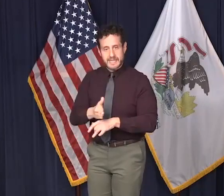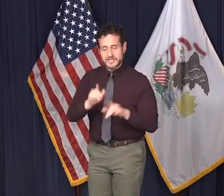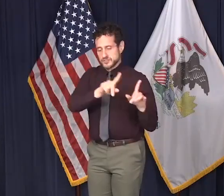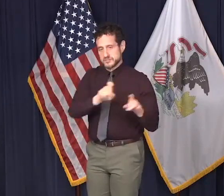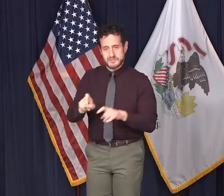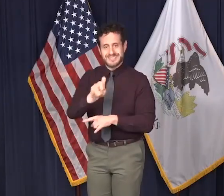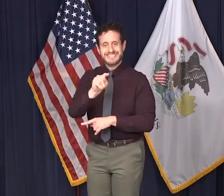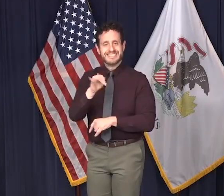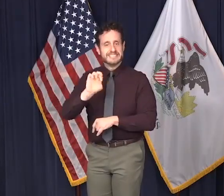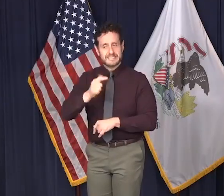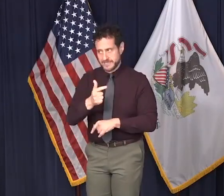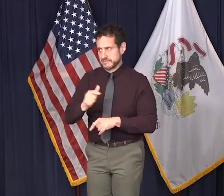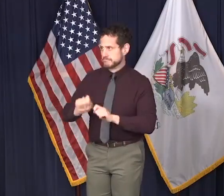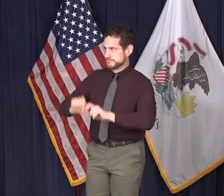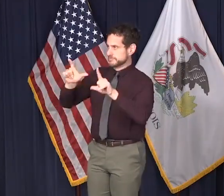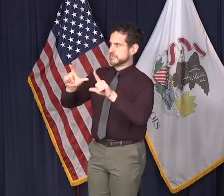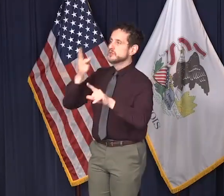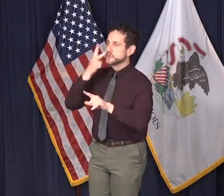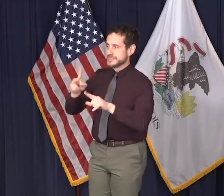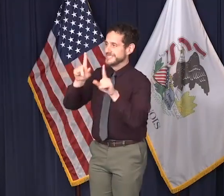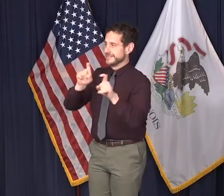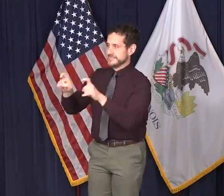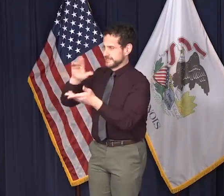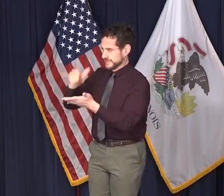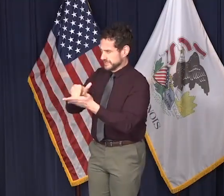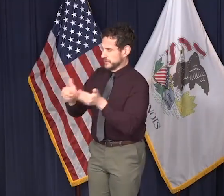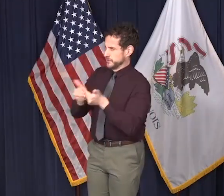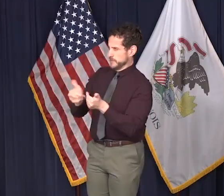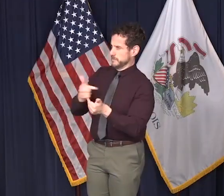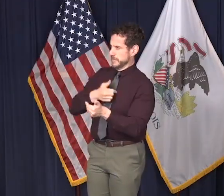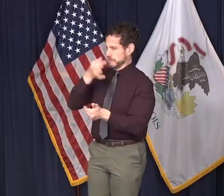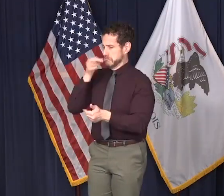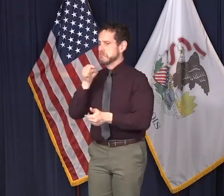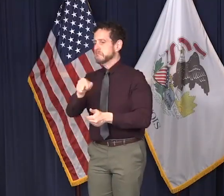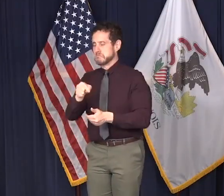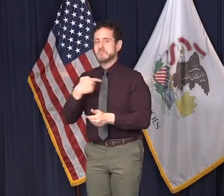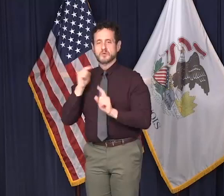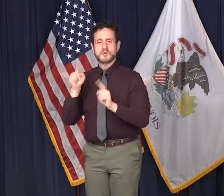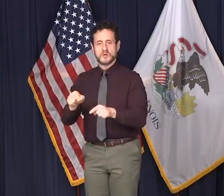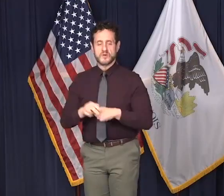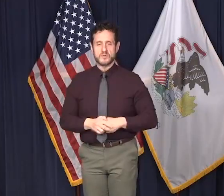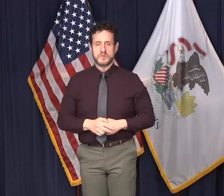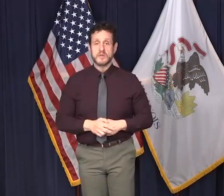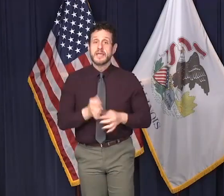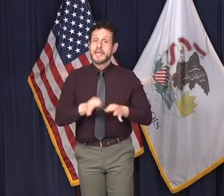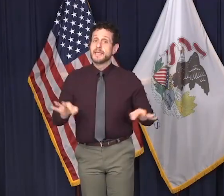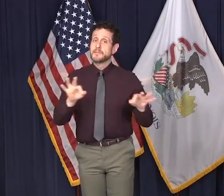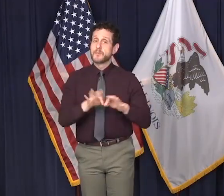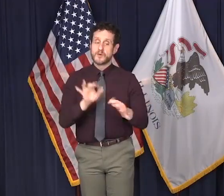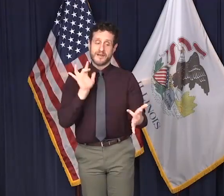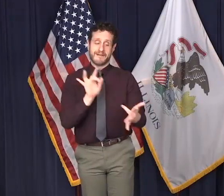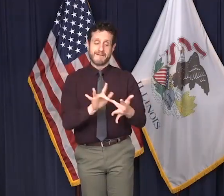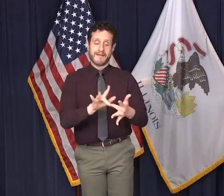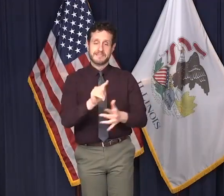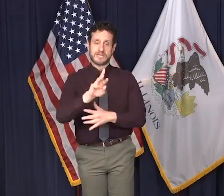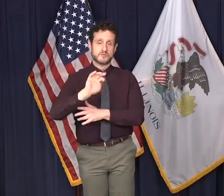dph.illinois.gov/testing. Critical to maximizing the efficacy of testing is contact tracing. We now have